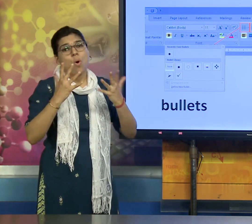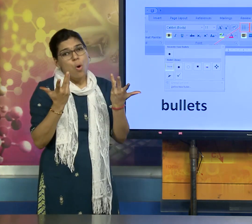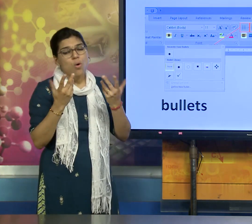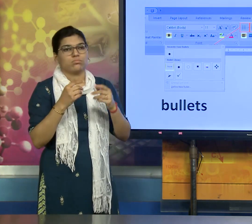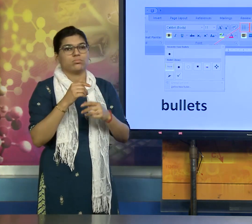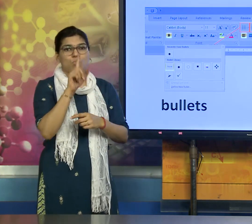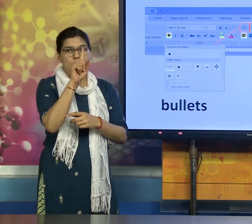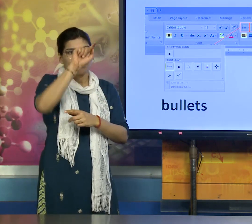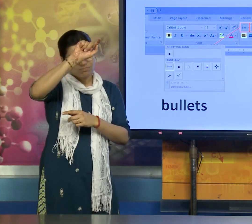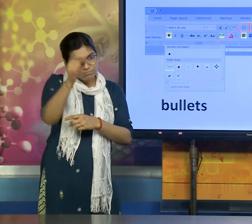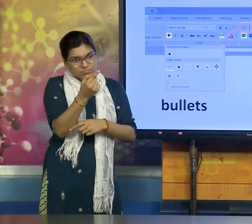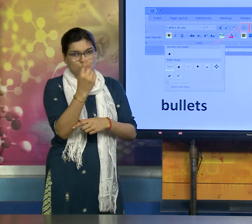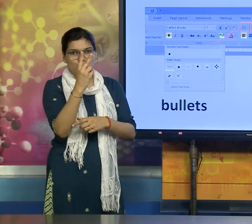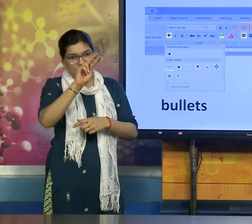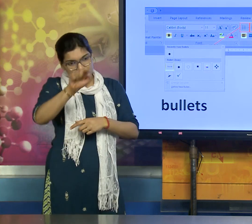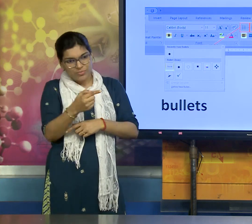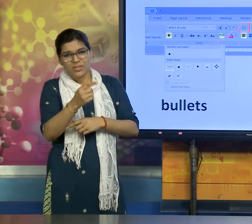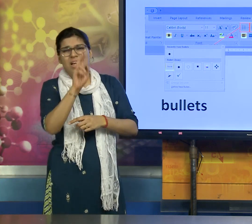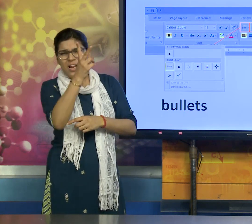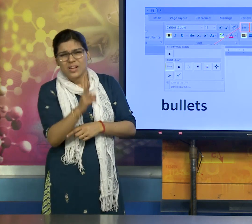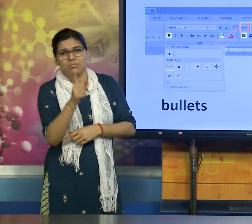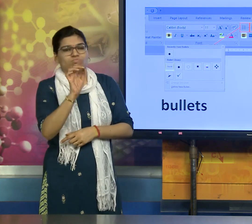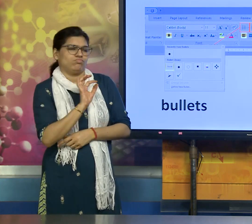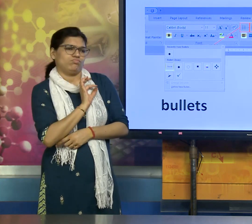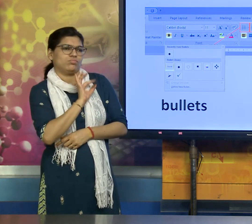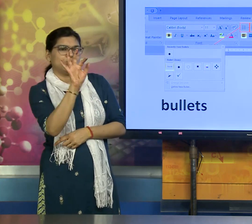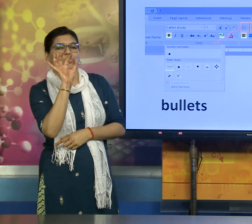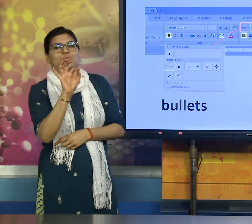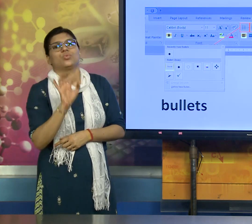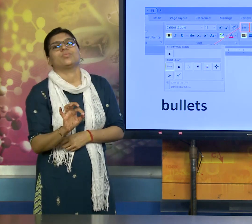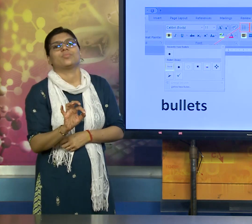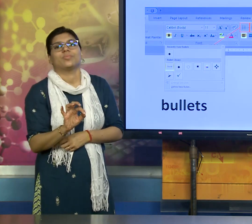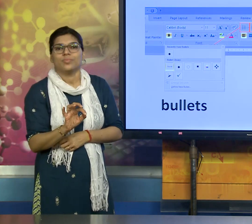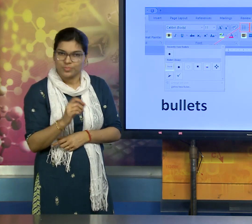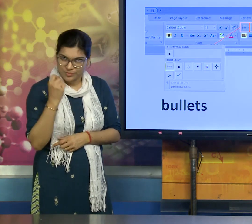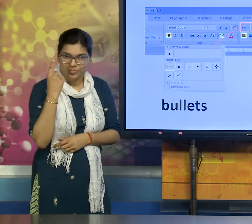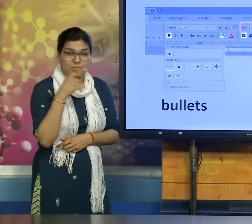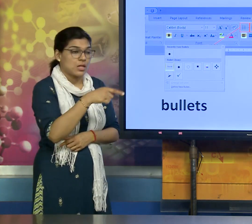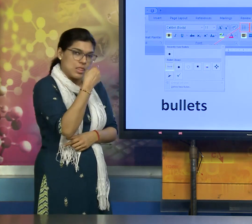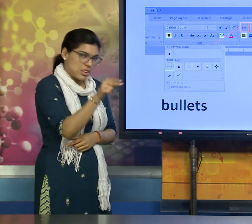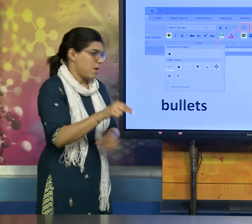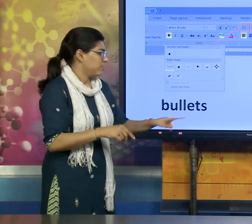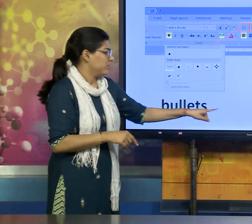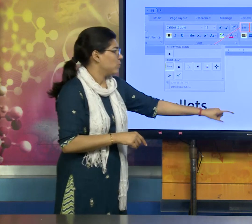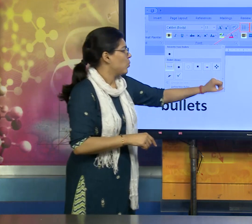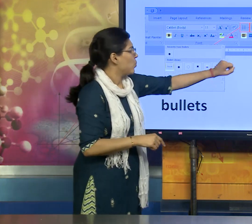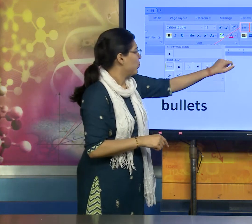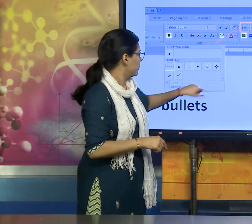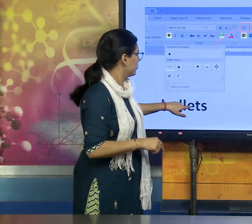counting A, B, C, or counting in Roman numbers. You can choose according to your